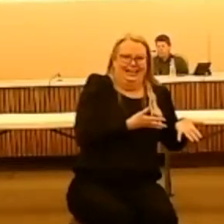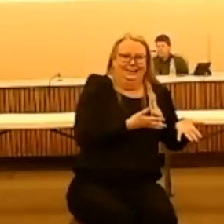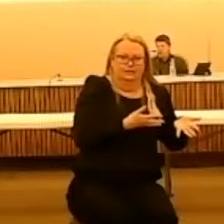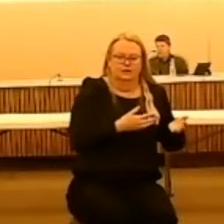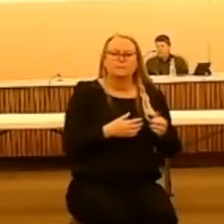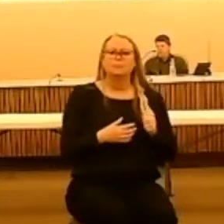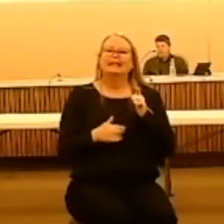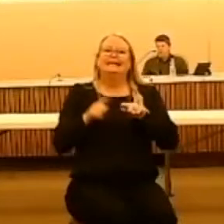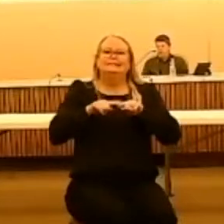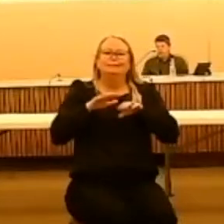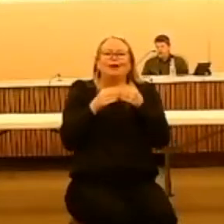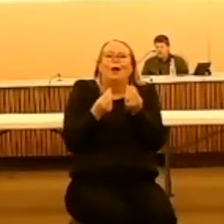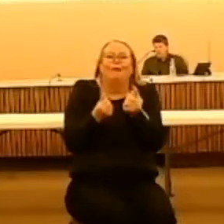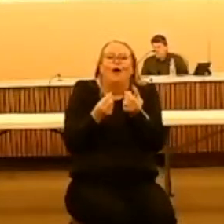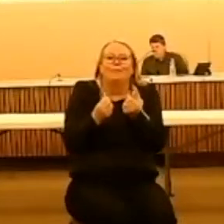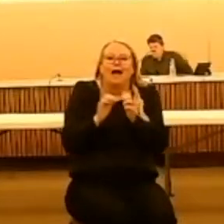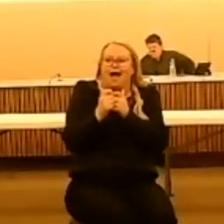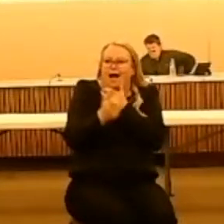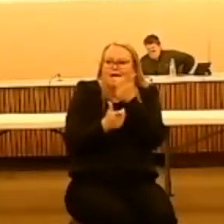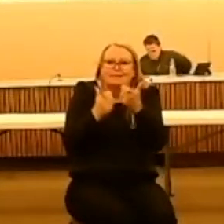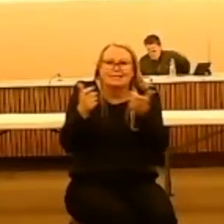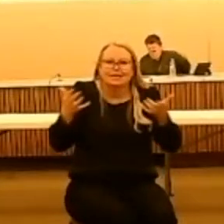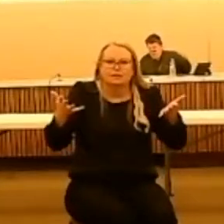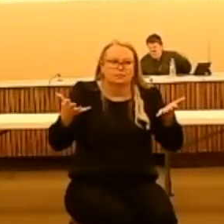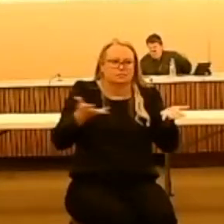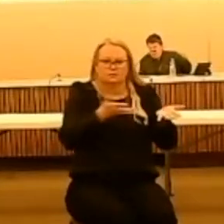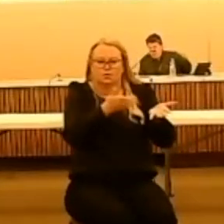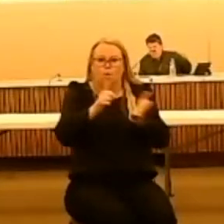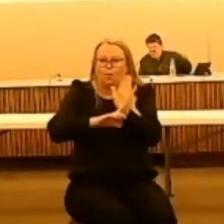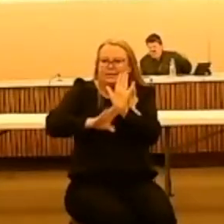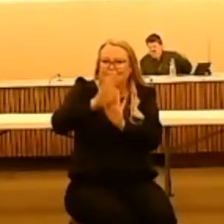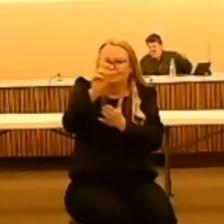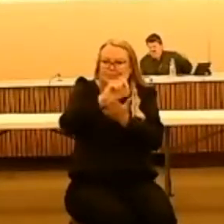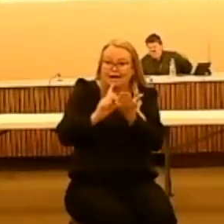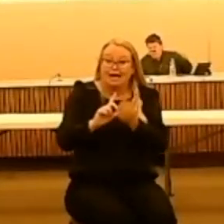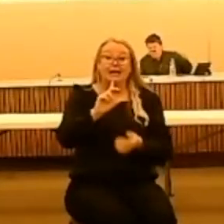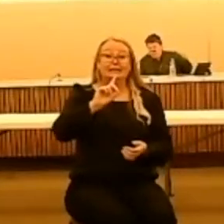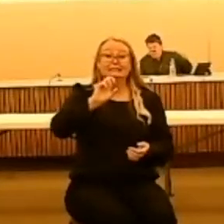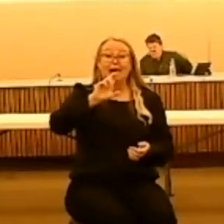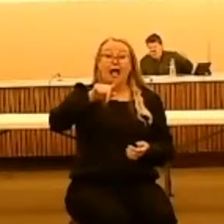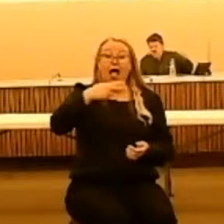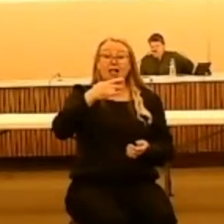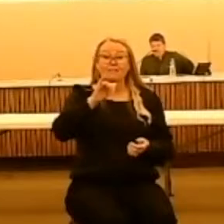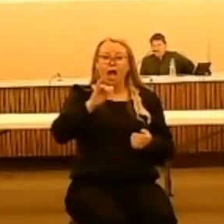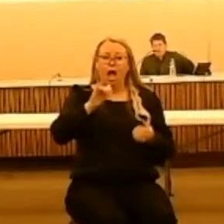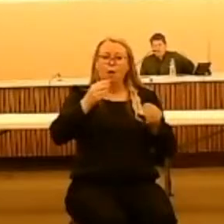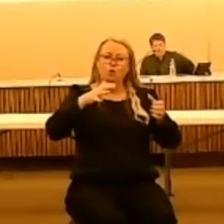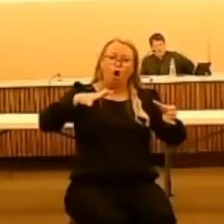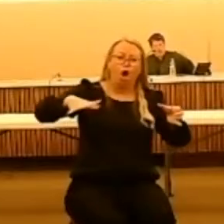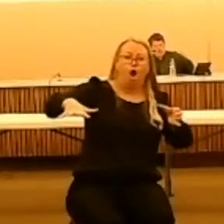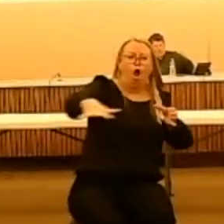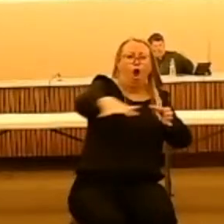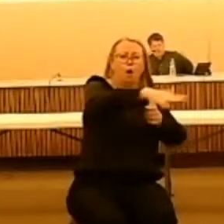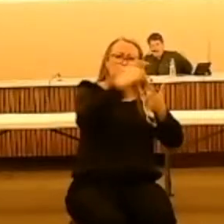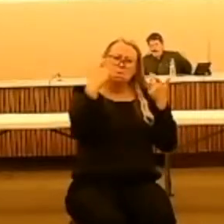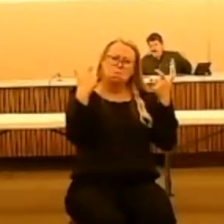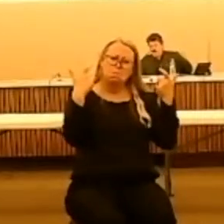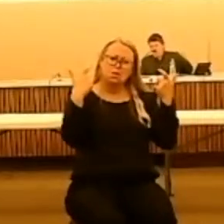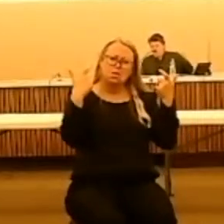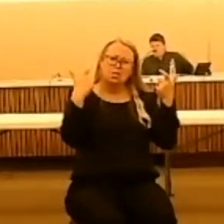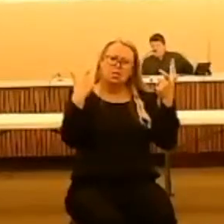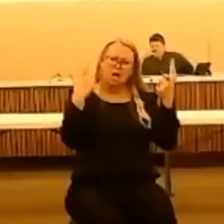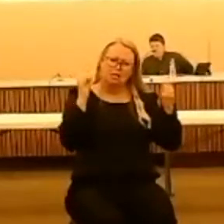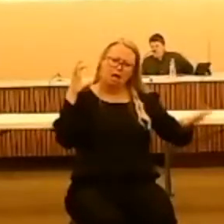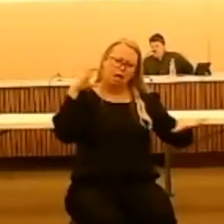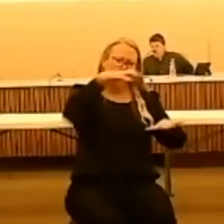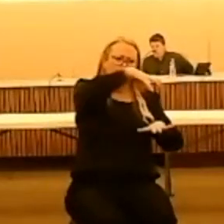the property being developed is. Delphi property has lots of room to move that building Right. around. Right. This one does not have as